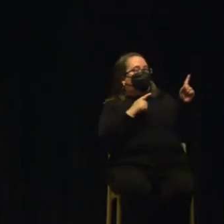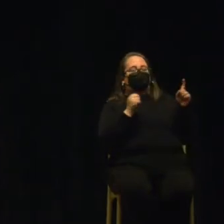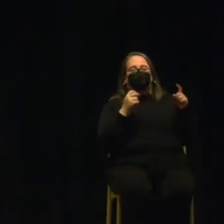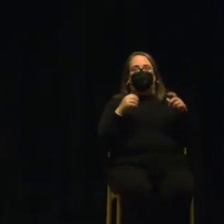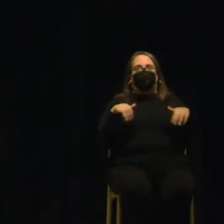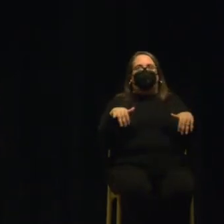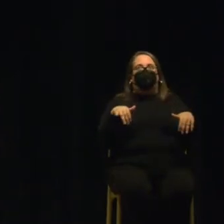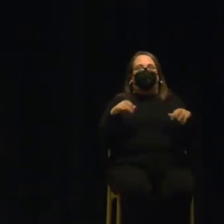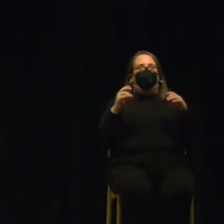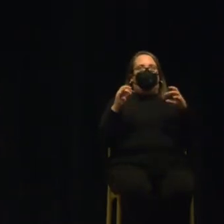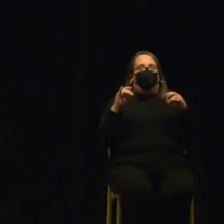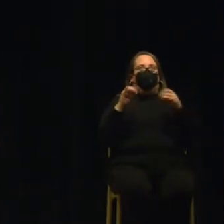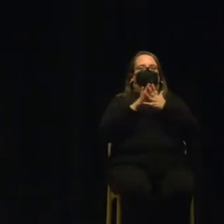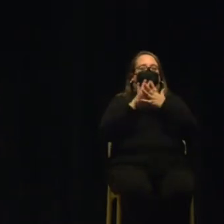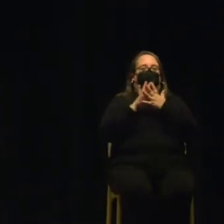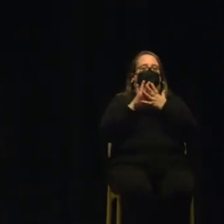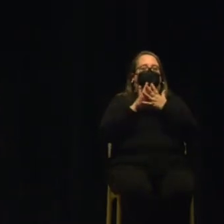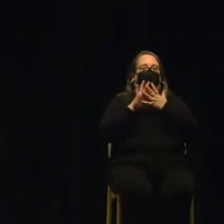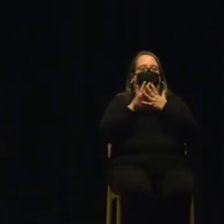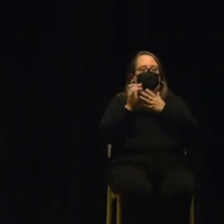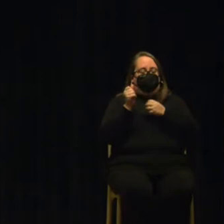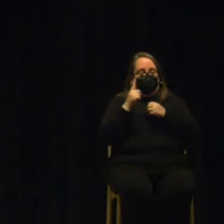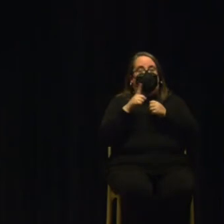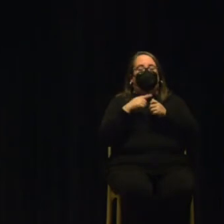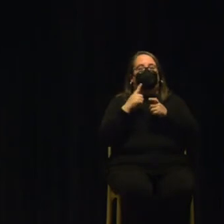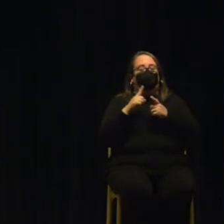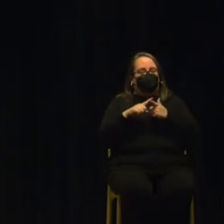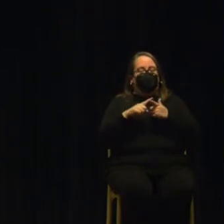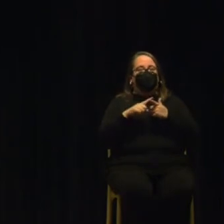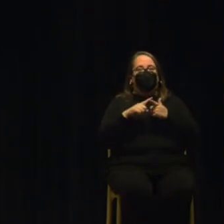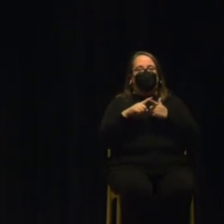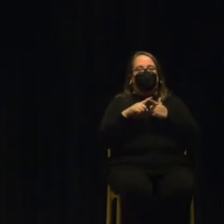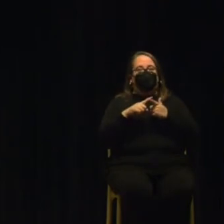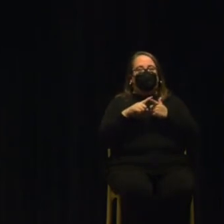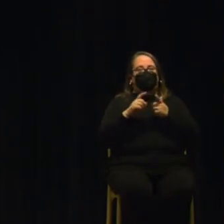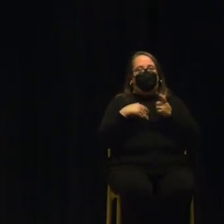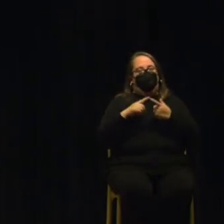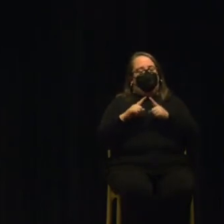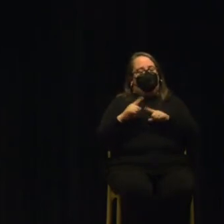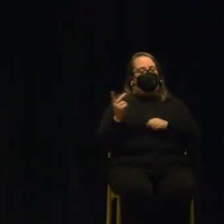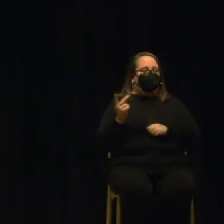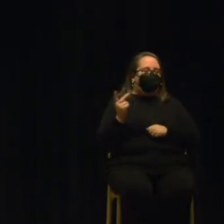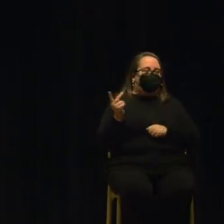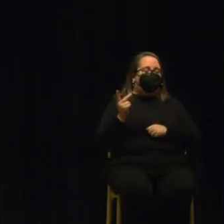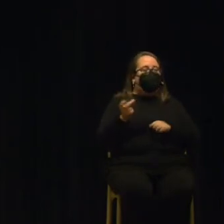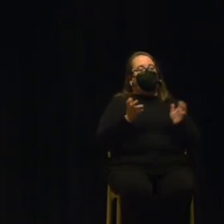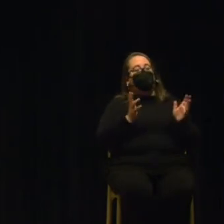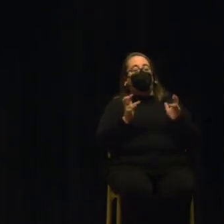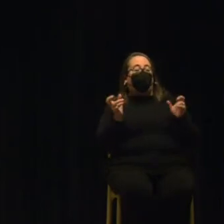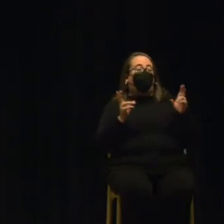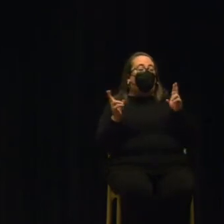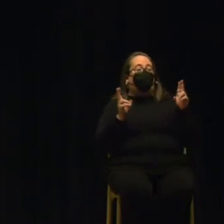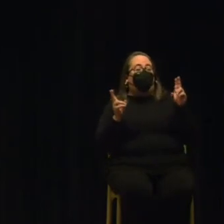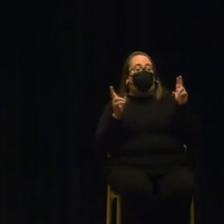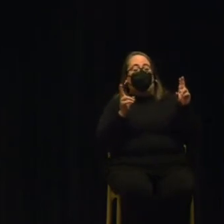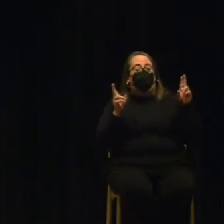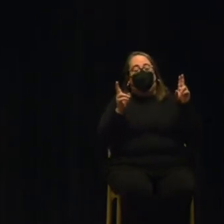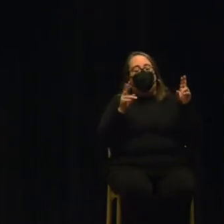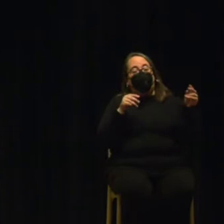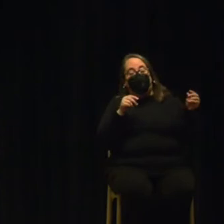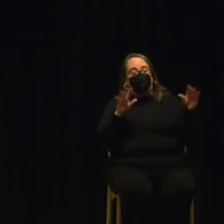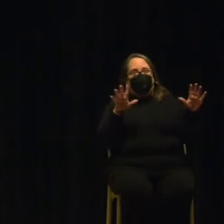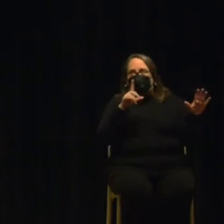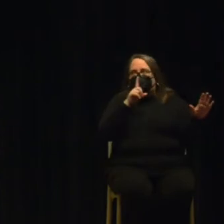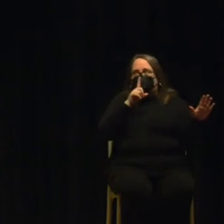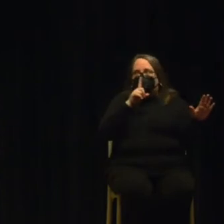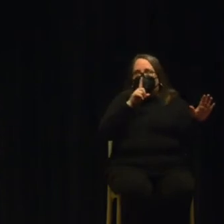so you're just hearing like, right? And in the meantime, my friend and I were just like talking trash. You're just back there like doing your thing. Then it's like, oh,